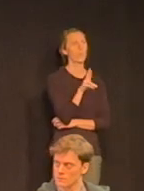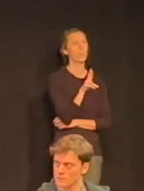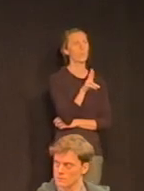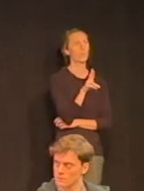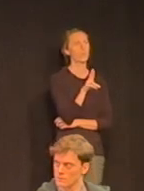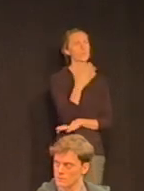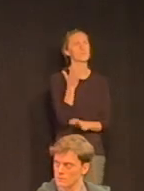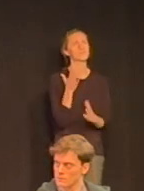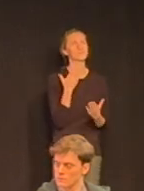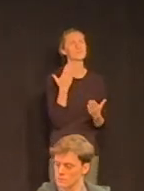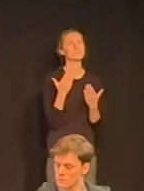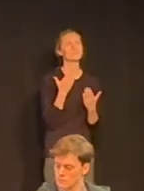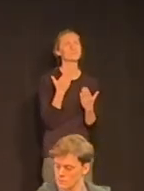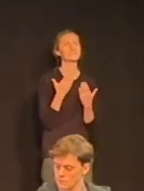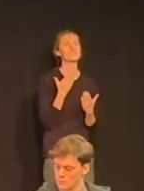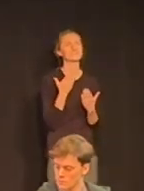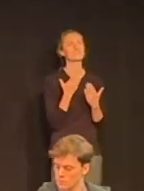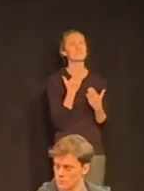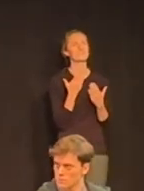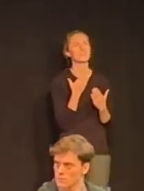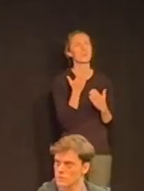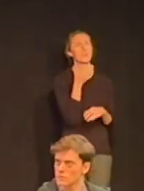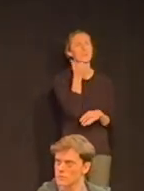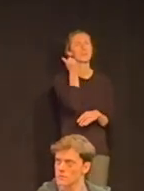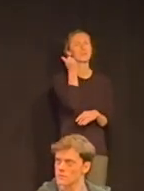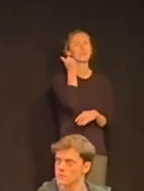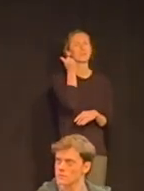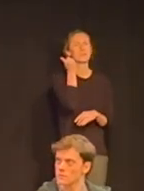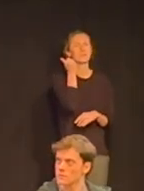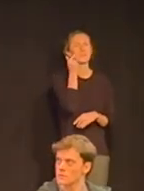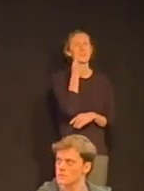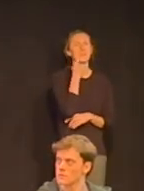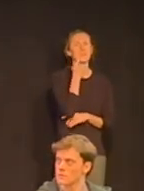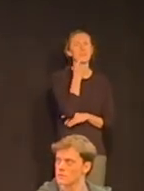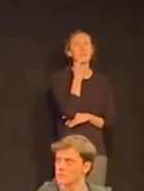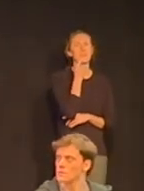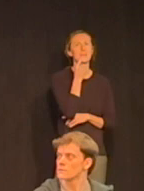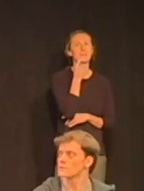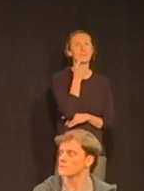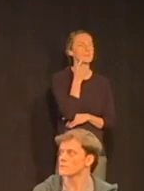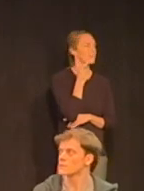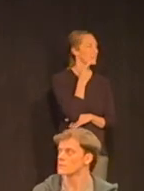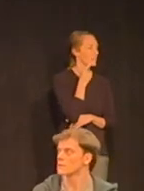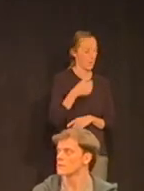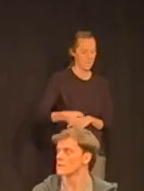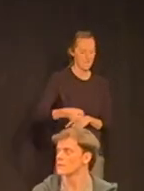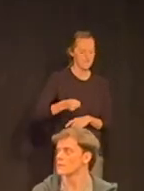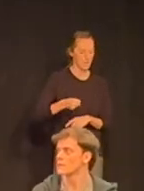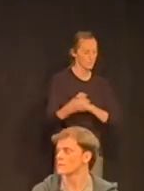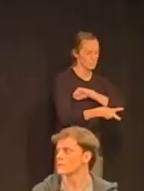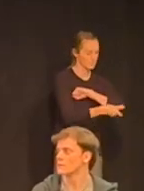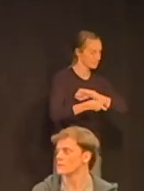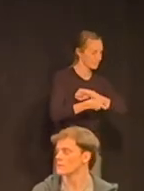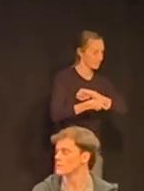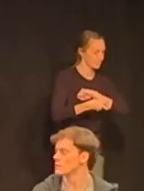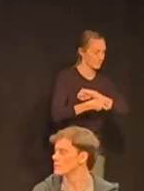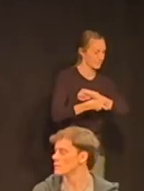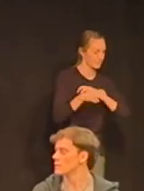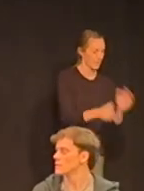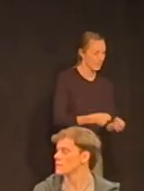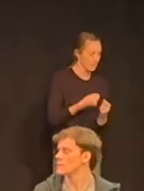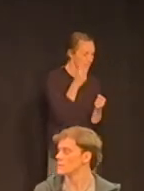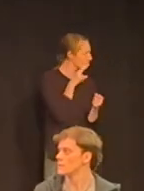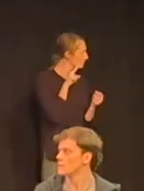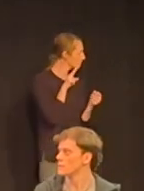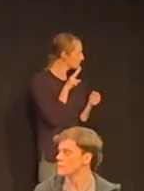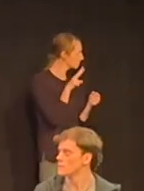Or maybe, better yet, you are going to take my purse and then give me this look